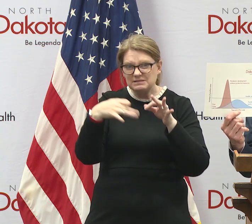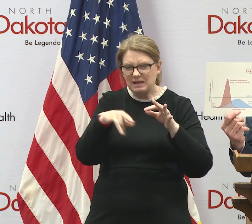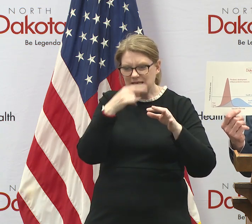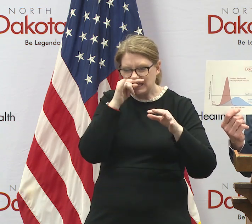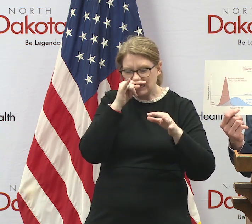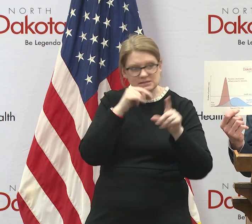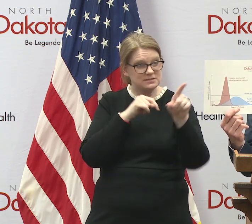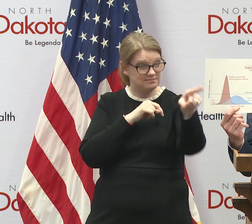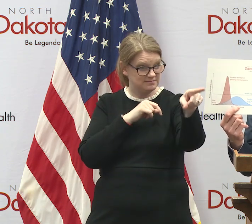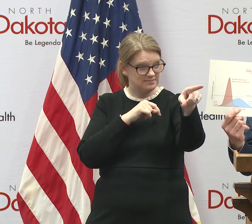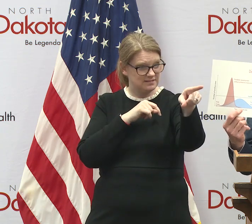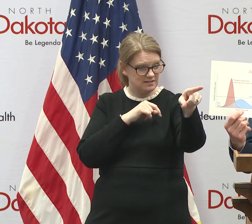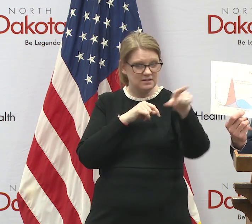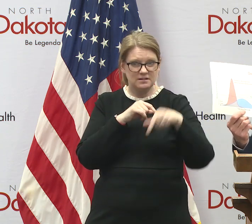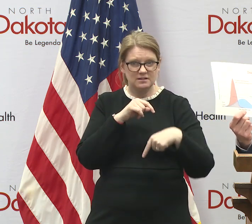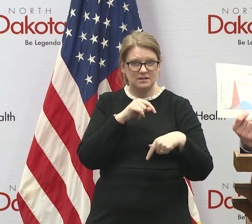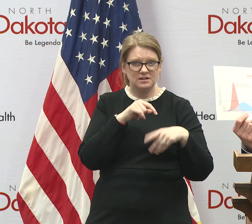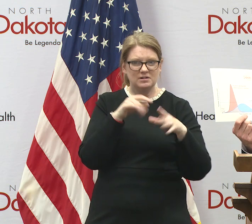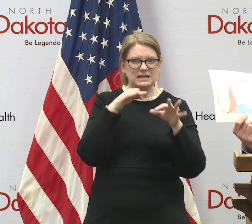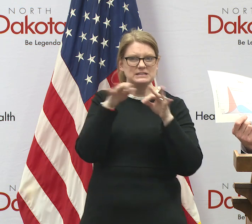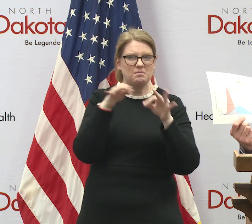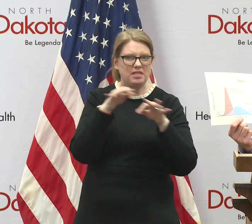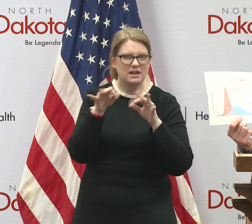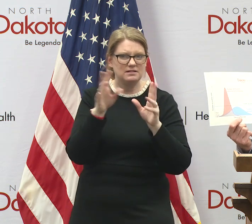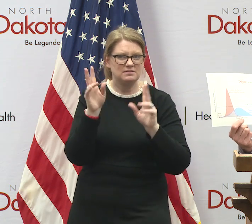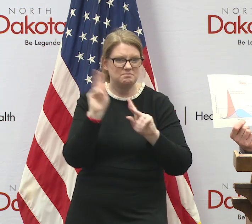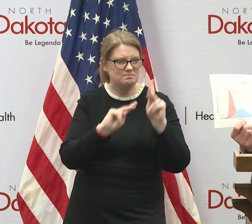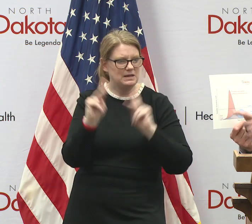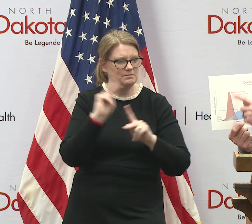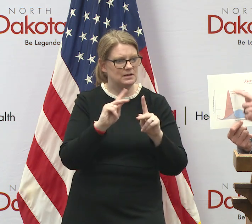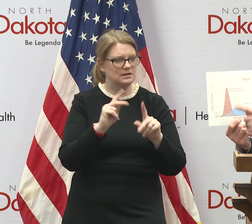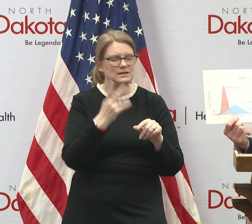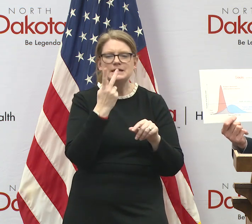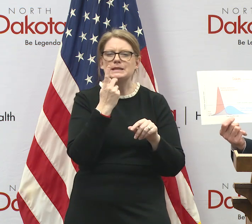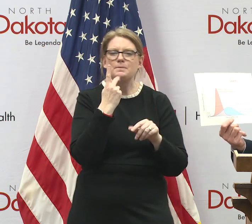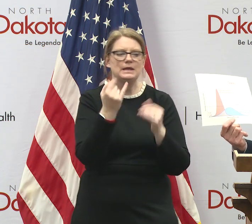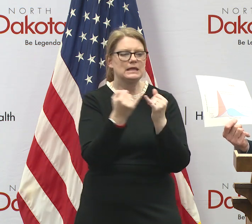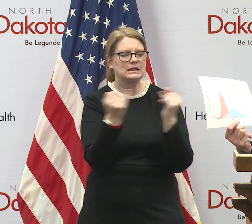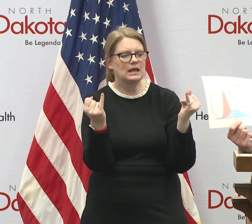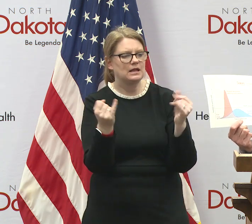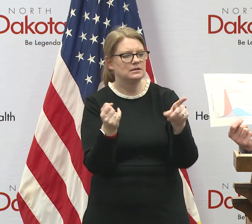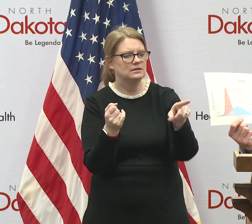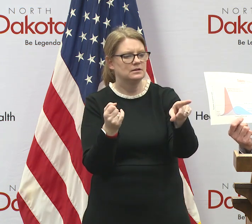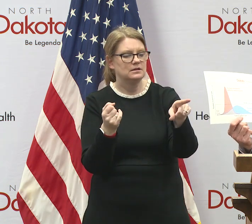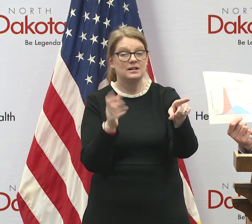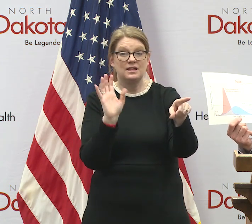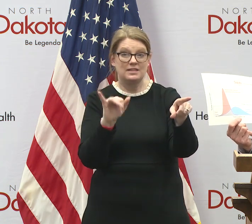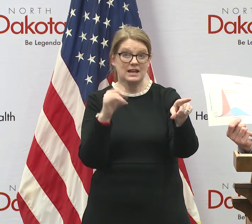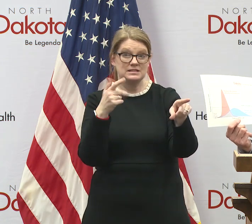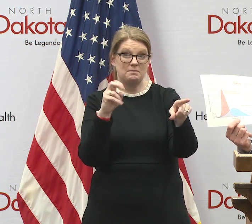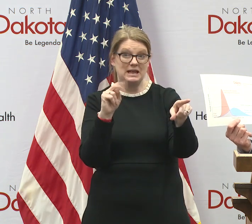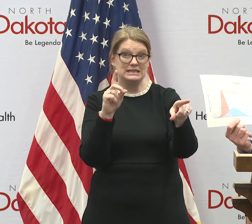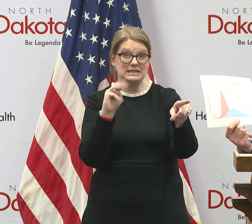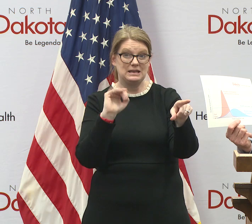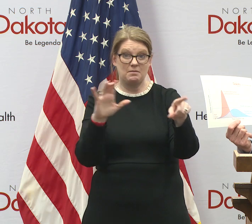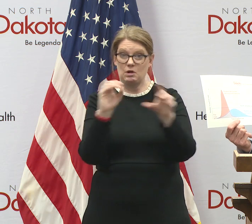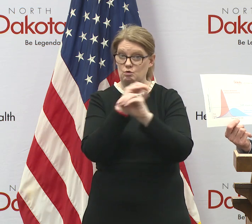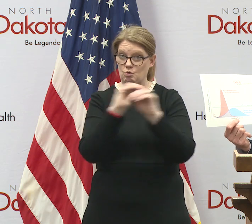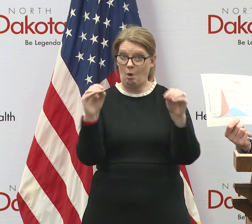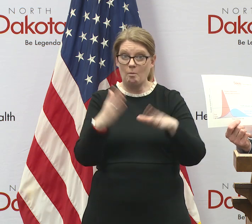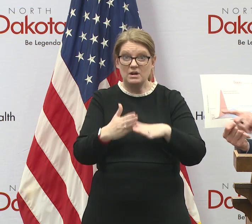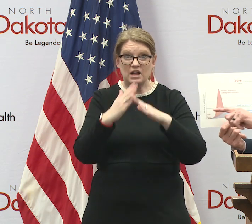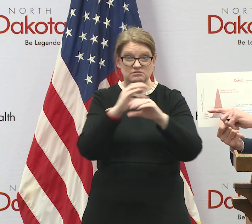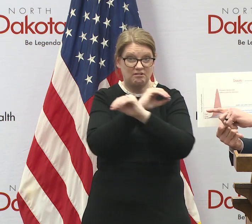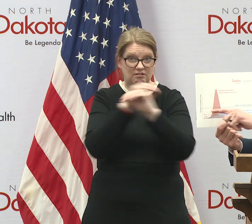kids, explain to whoever you're talking to. But the pink line here that's the pandemic development without protective